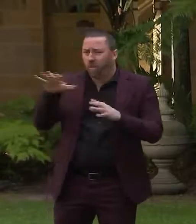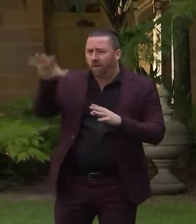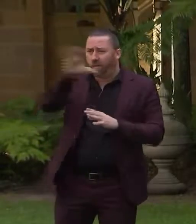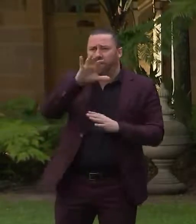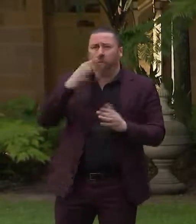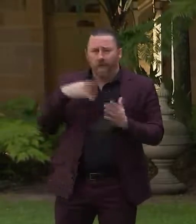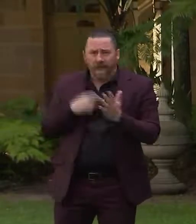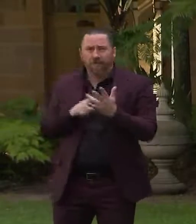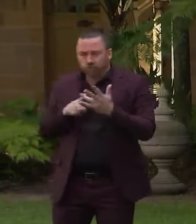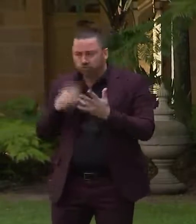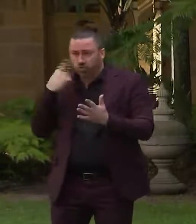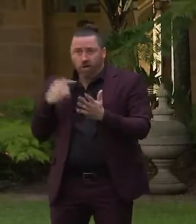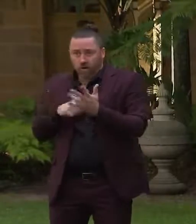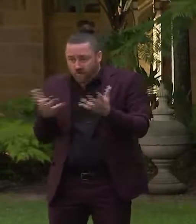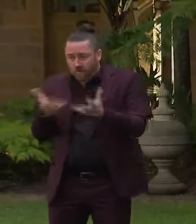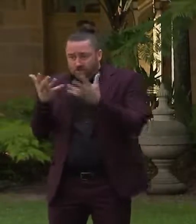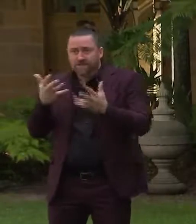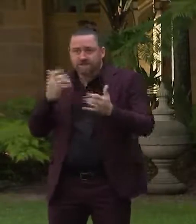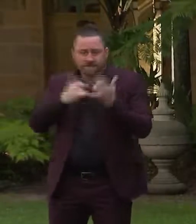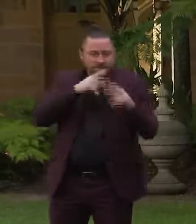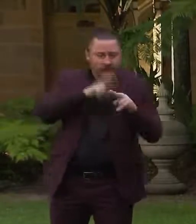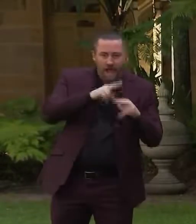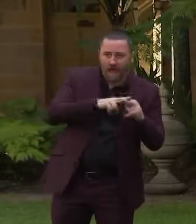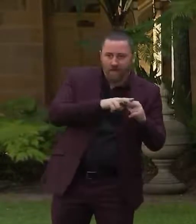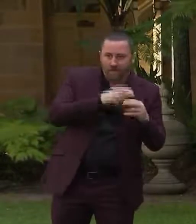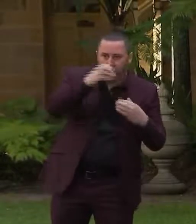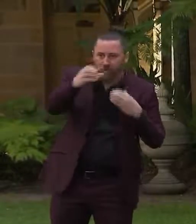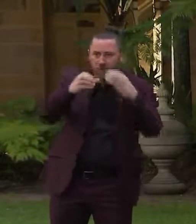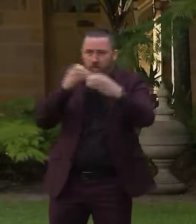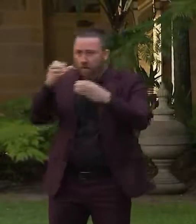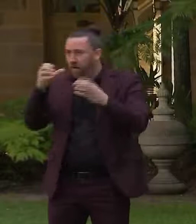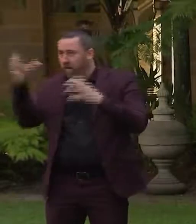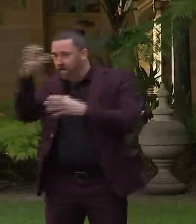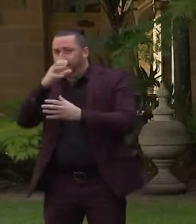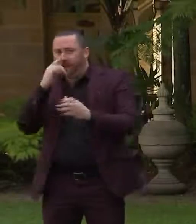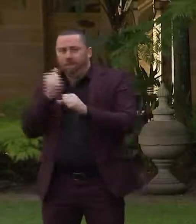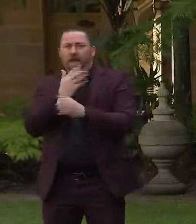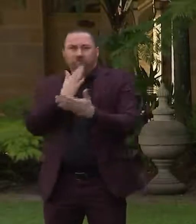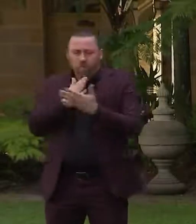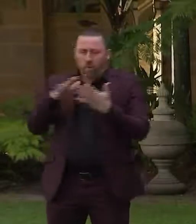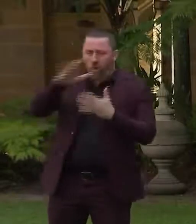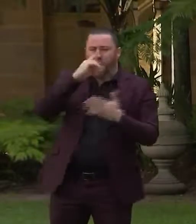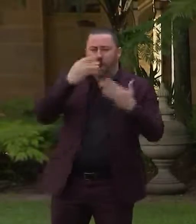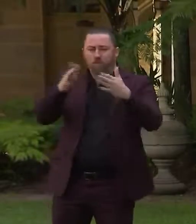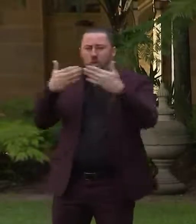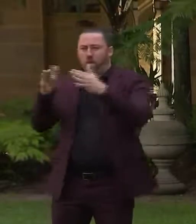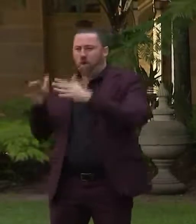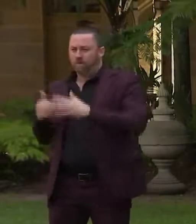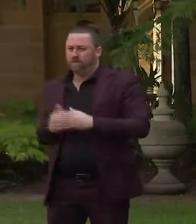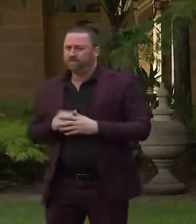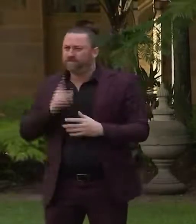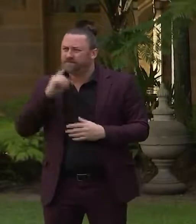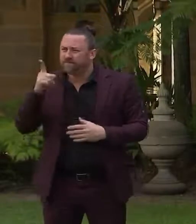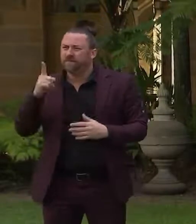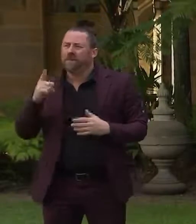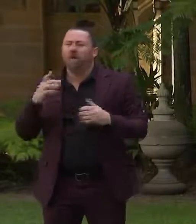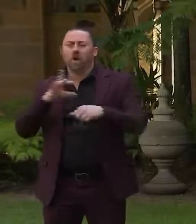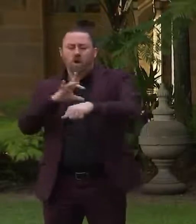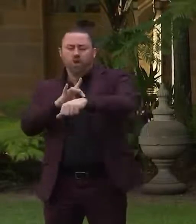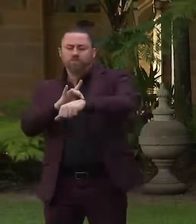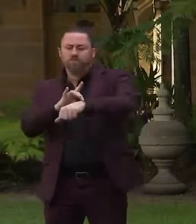just moving resources around so that they can extend all of their clinics. Thank you.